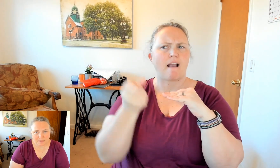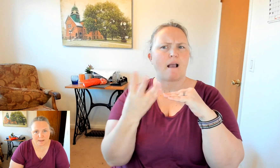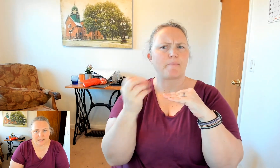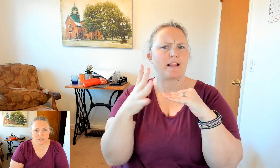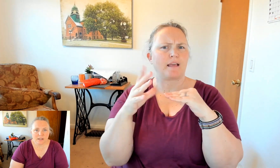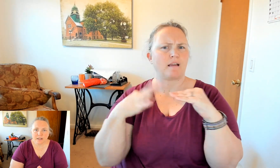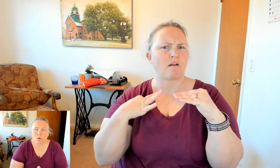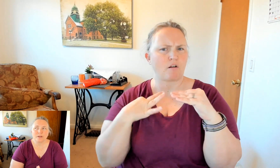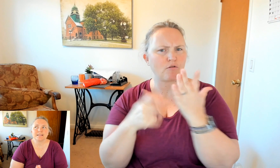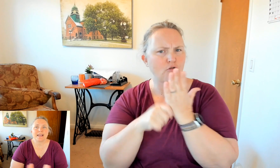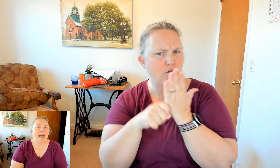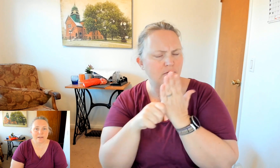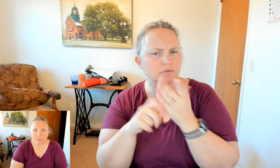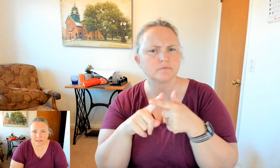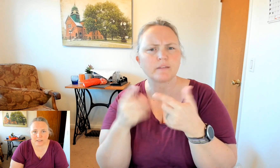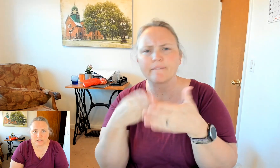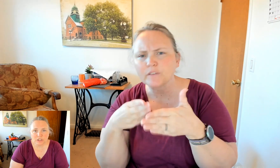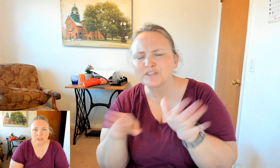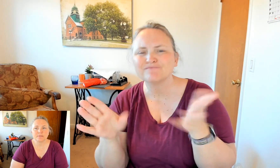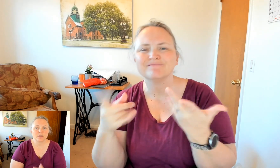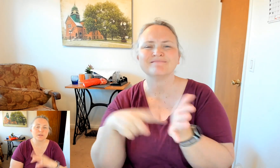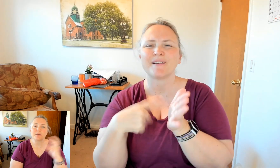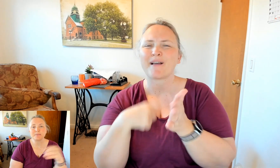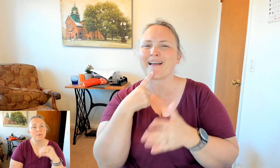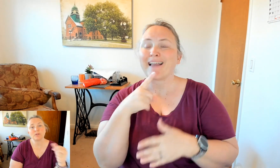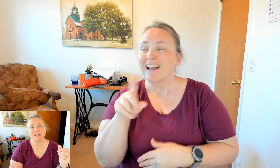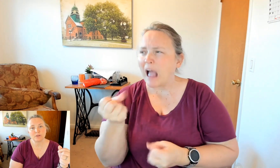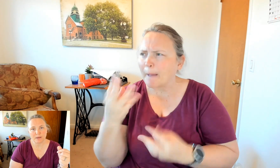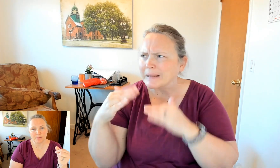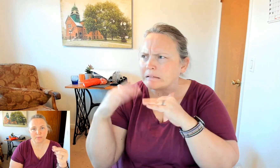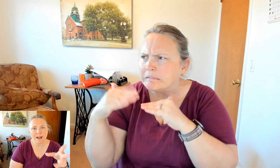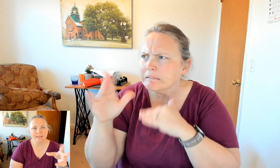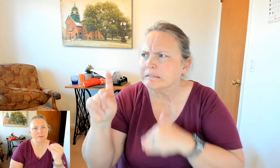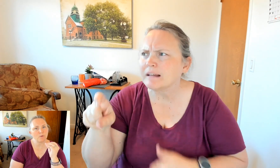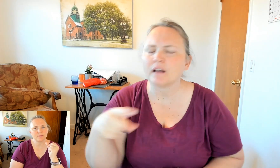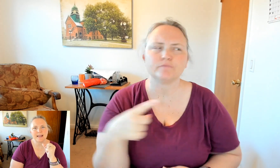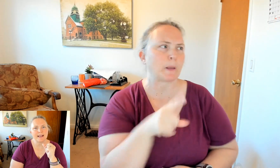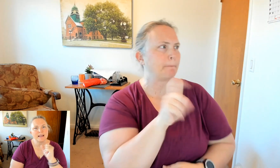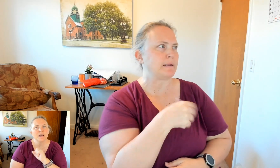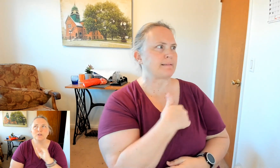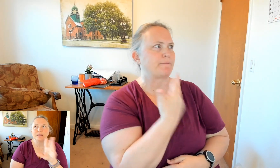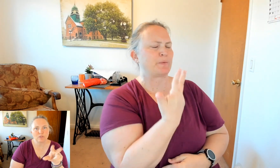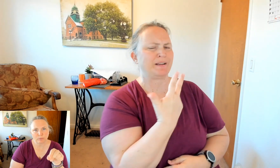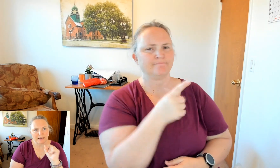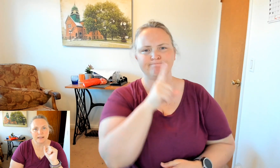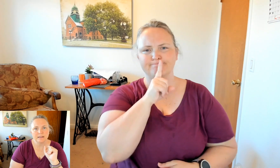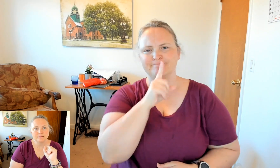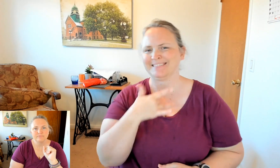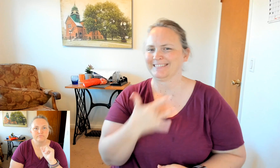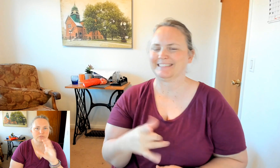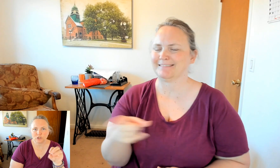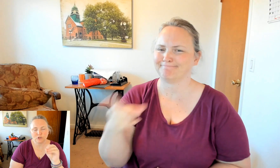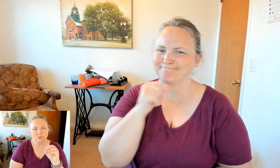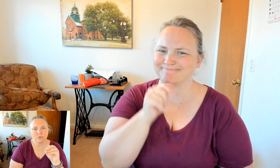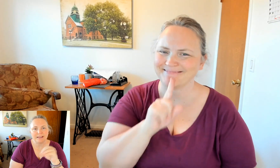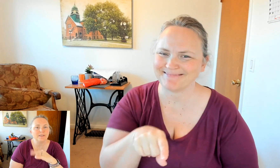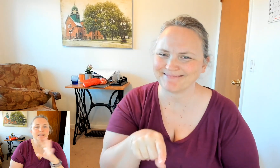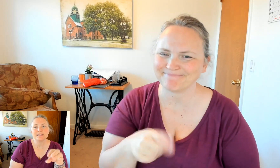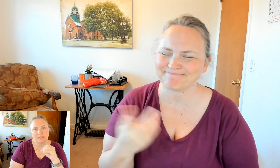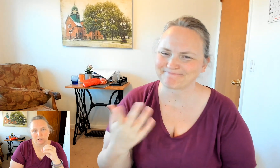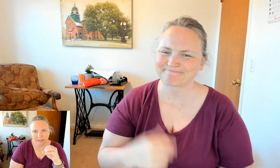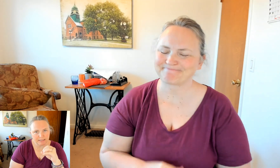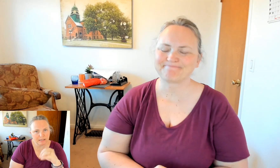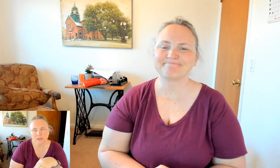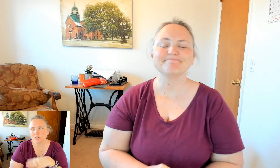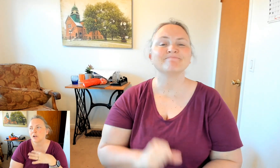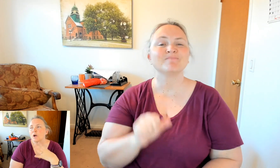minimum expectation? What's the average? So sometimes they won't tell you a minimum, right? They won't say you need 3 to even